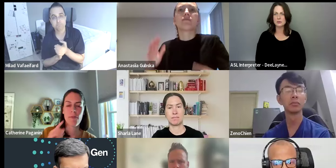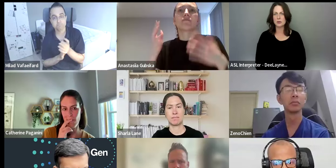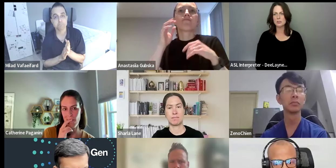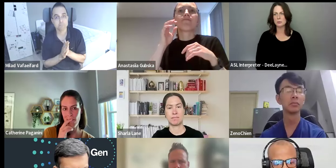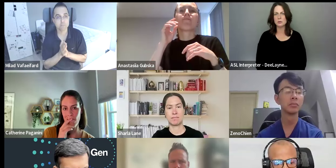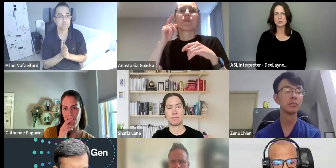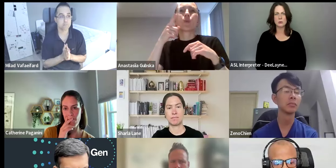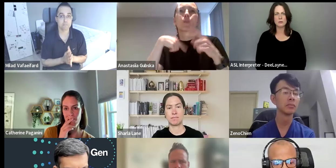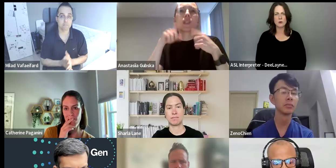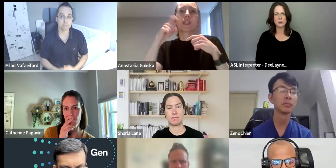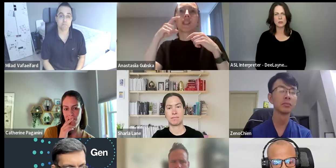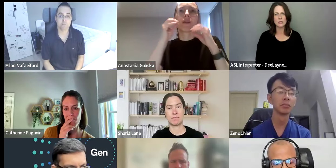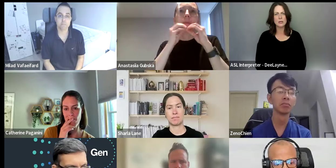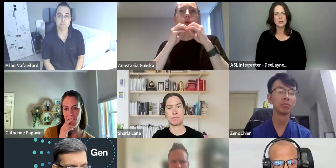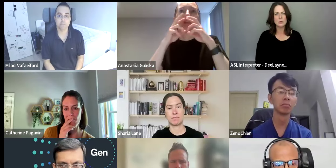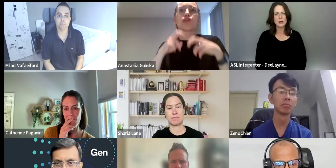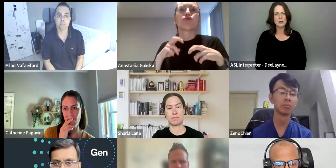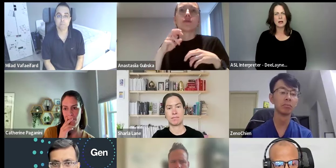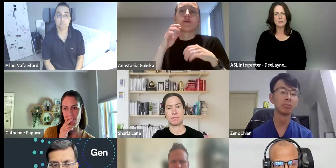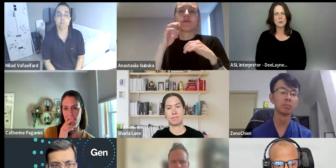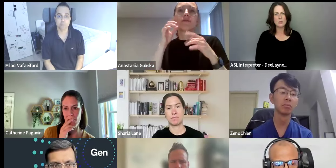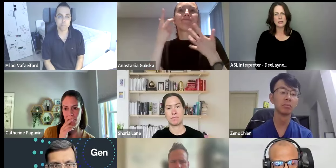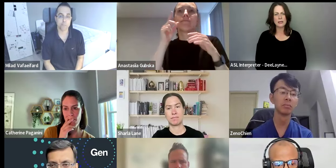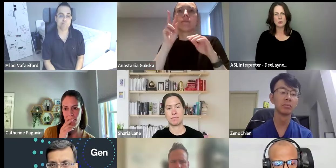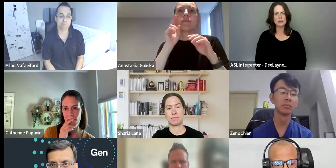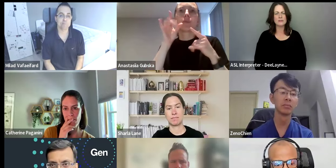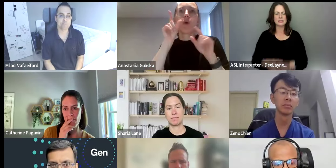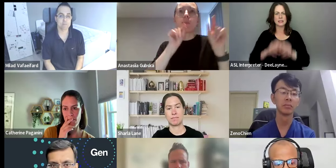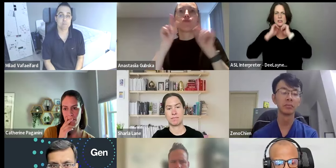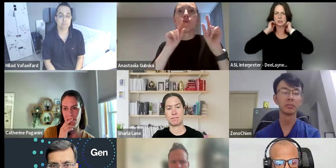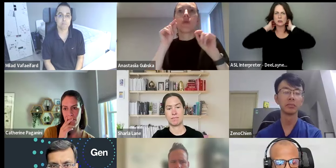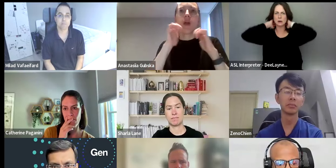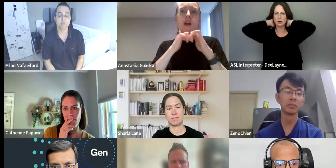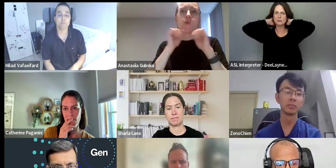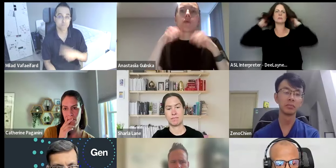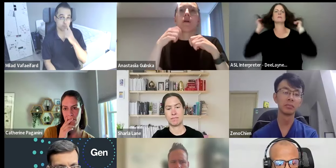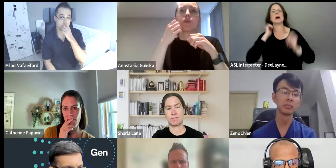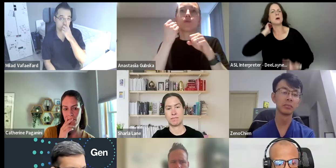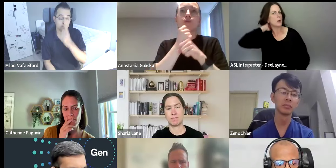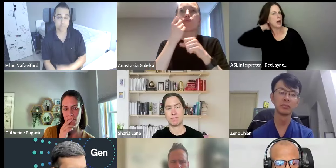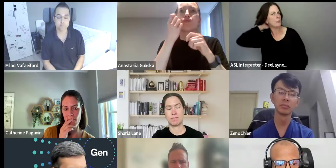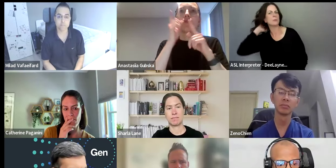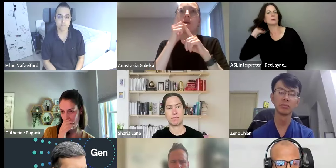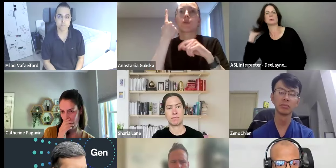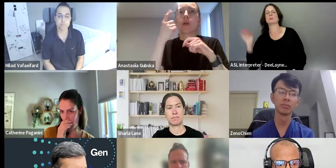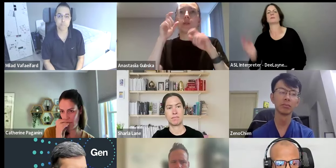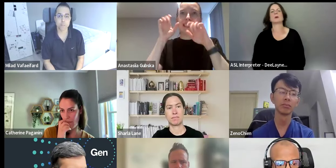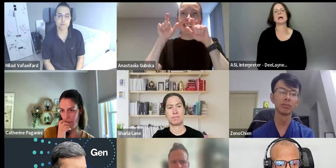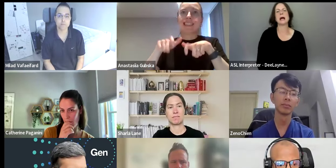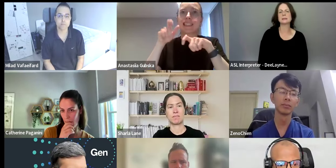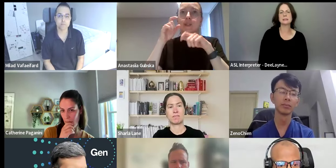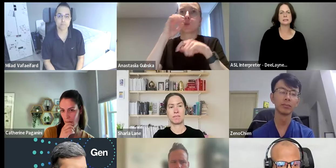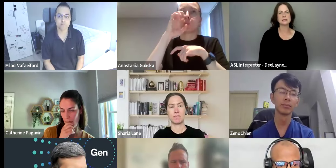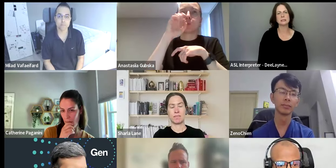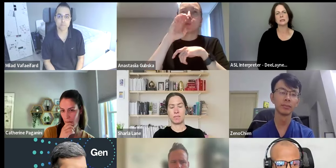Anything else you think we should be using going forward? Well, we need more investigation on some of that, on how people would prefer